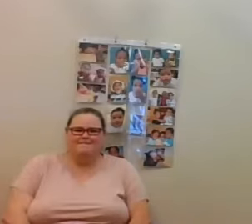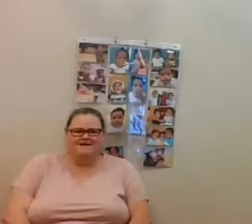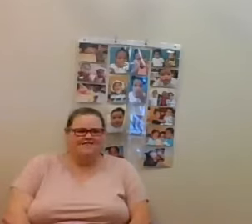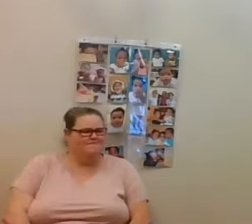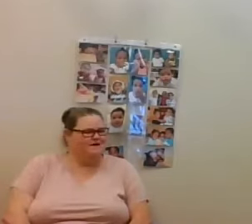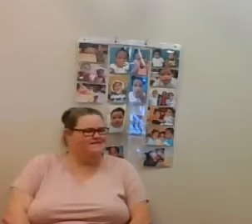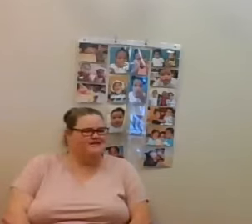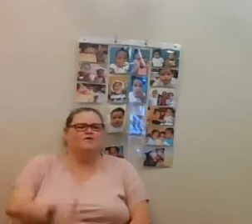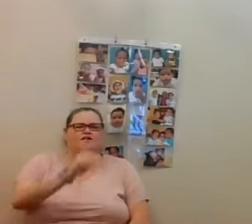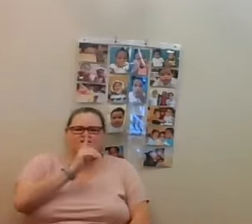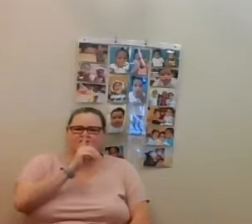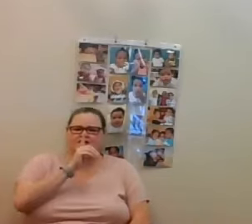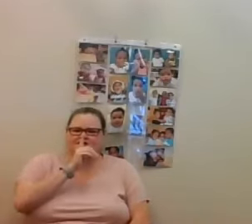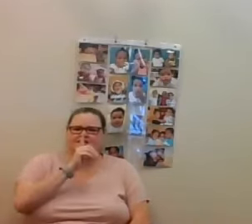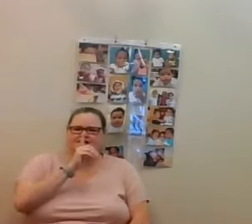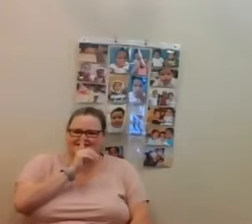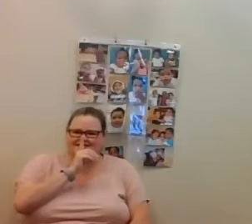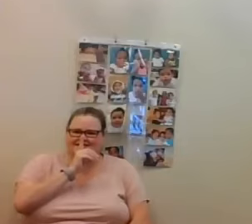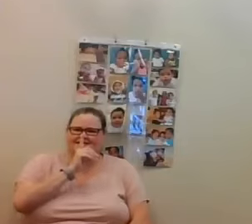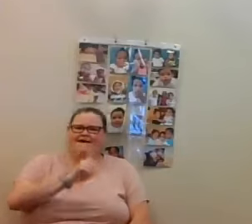the people on the bus go